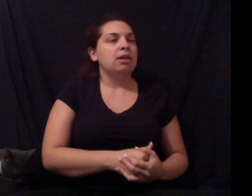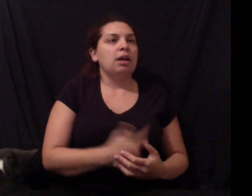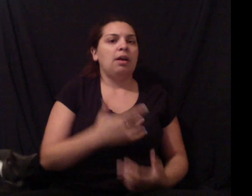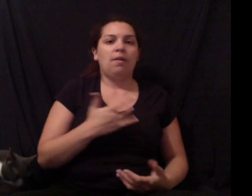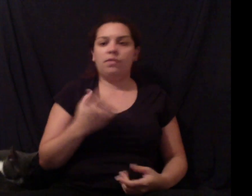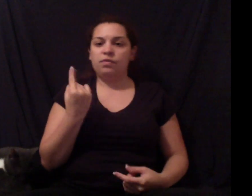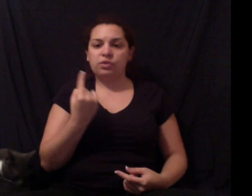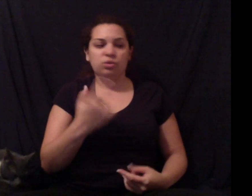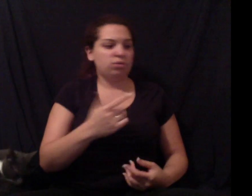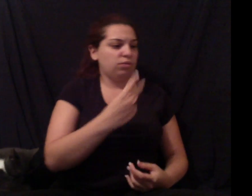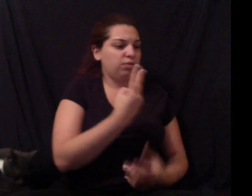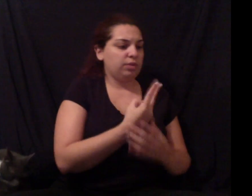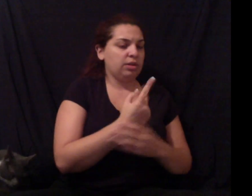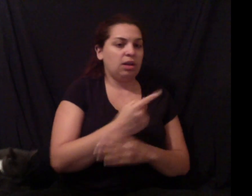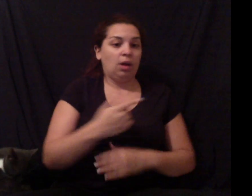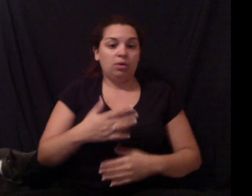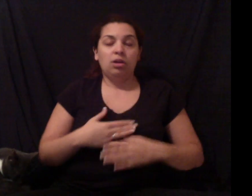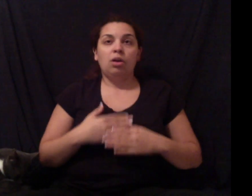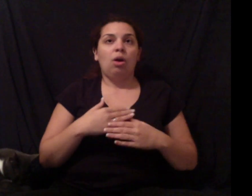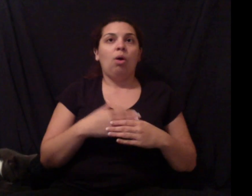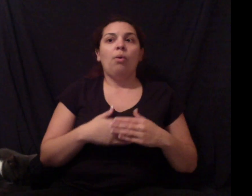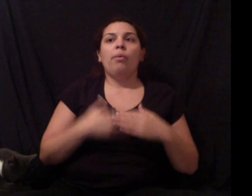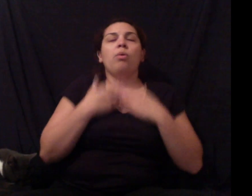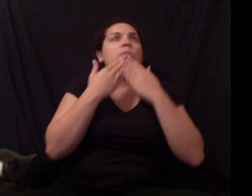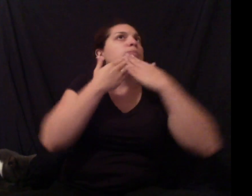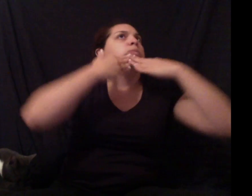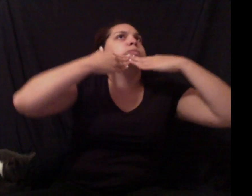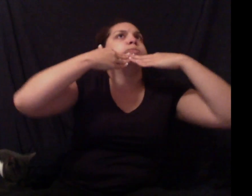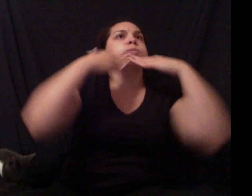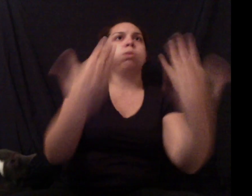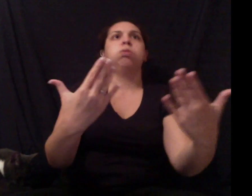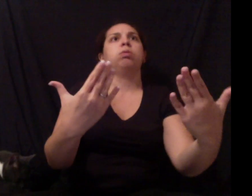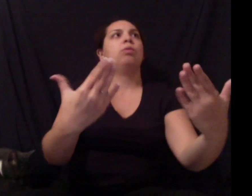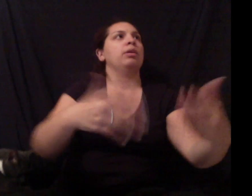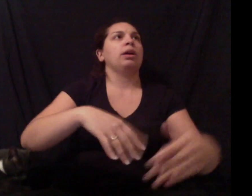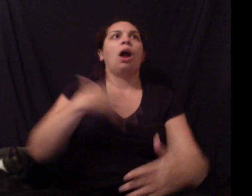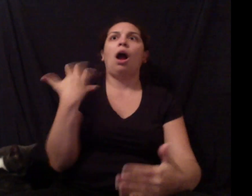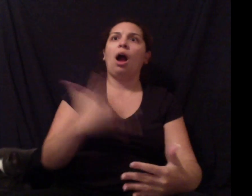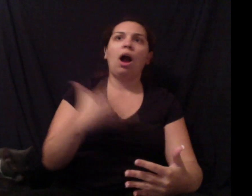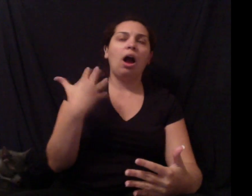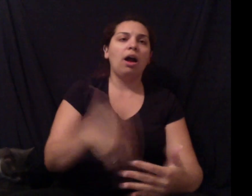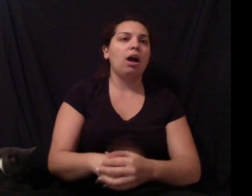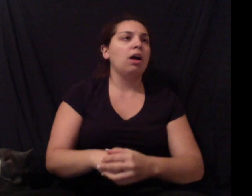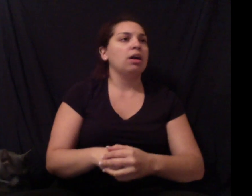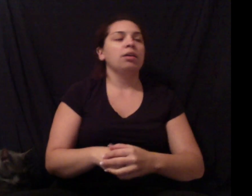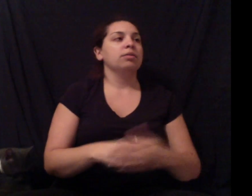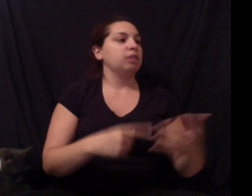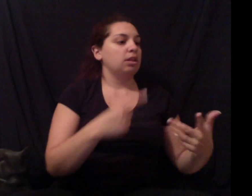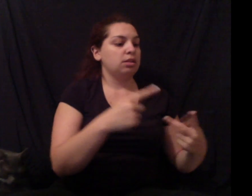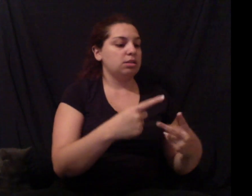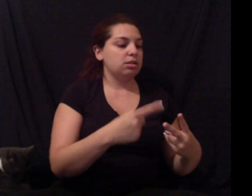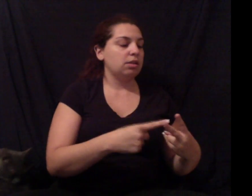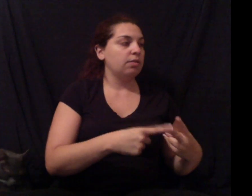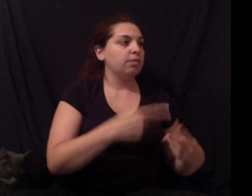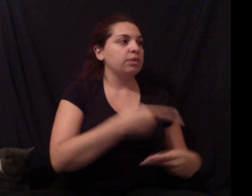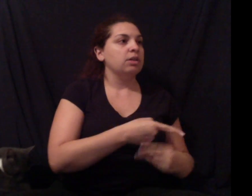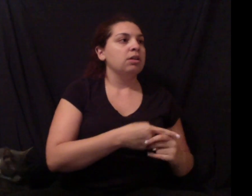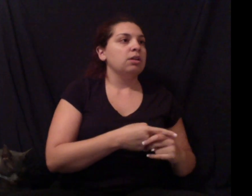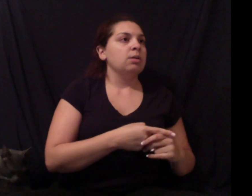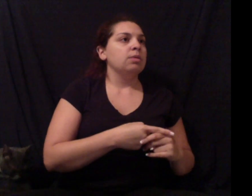two feelings. I had one of just overwhelming thankfulness, just gratefulness, because, got bigger than I thought. But the second feeling I had was almost